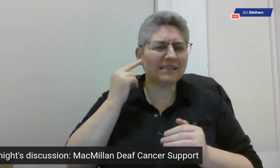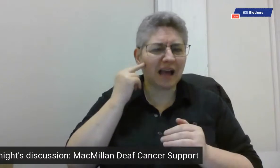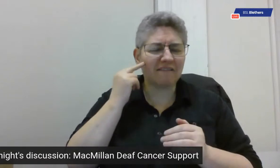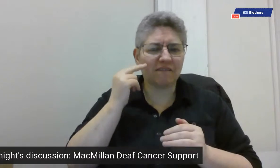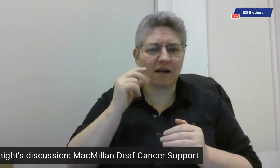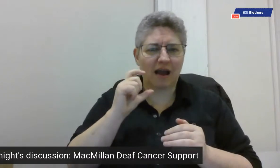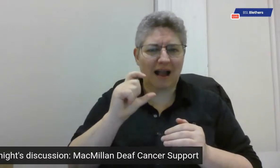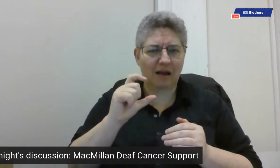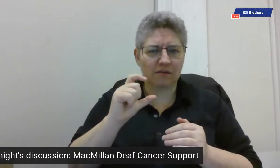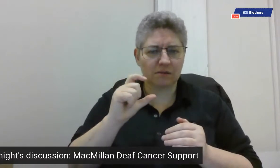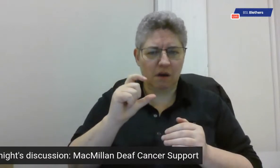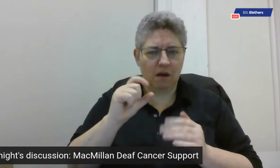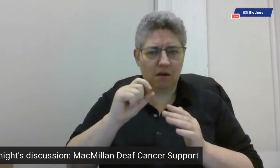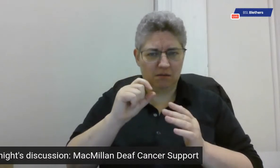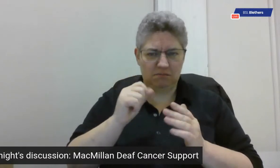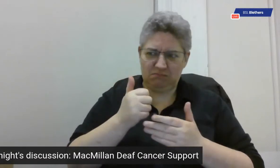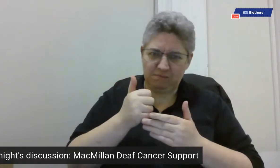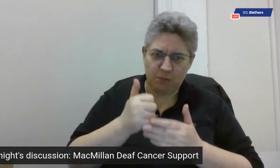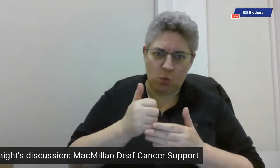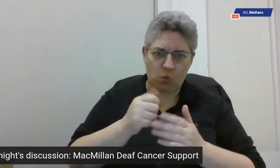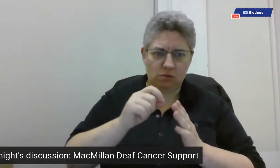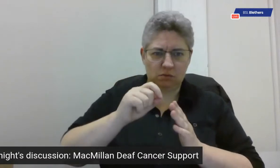Support.